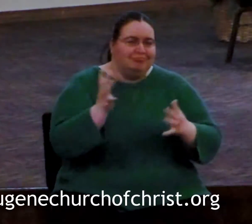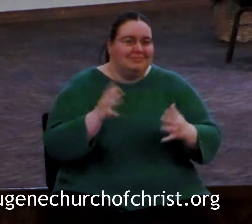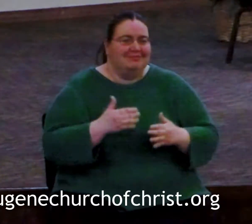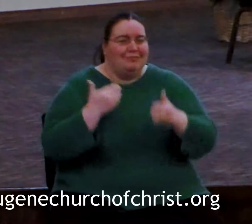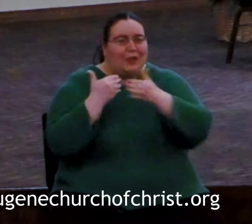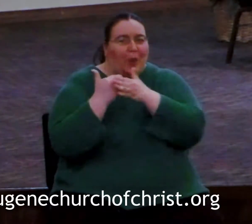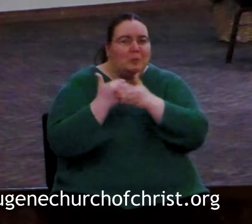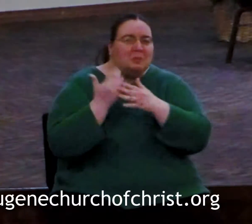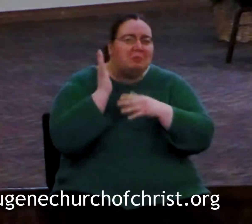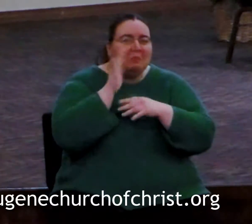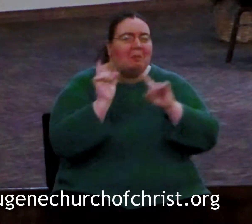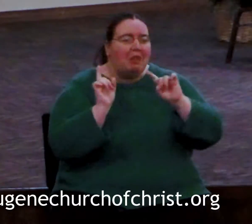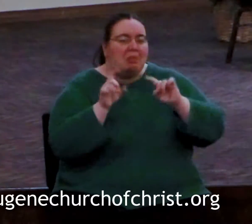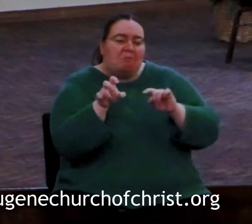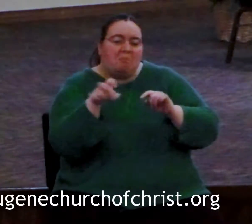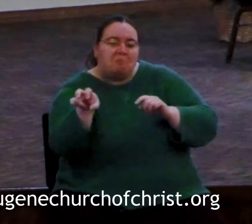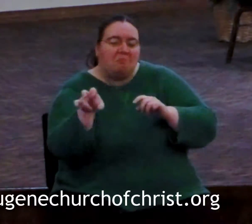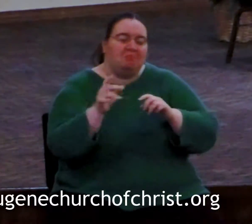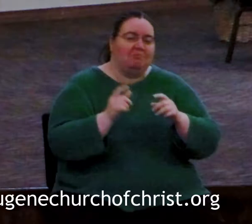but we'll go somewhere.